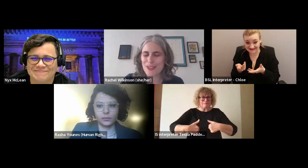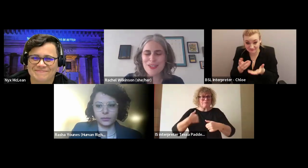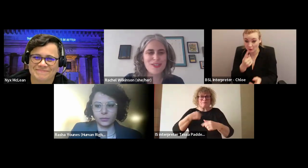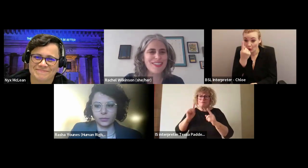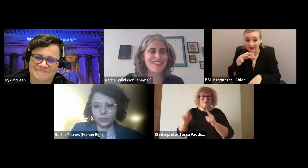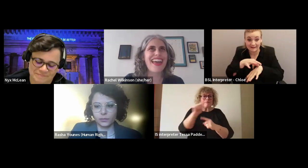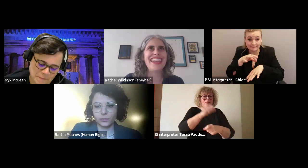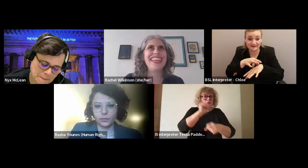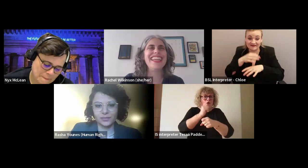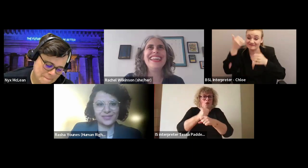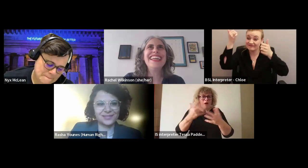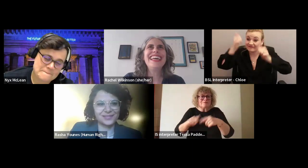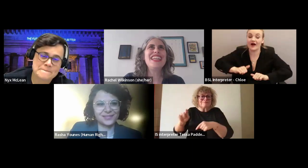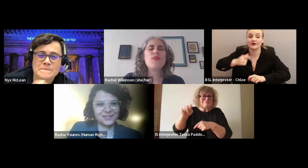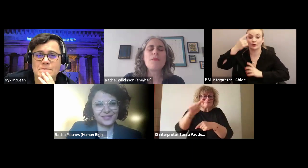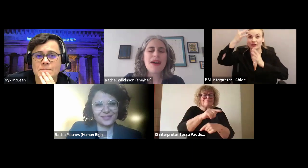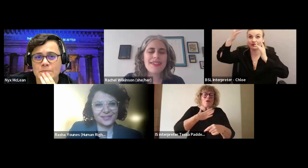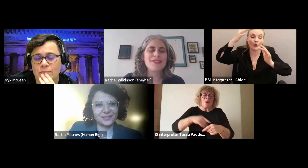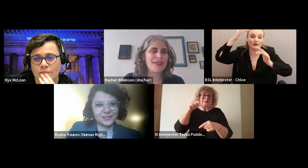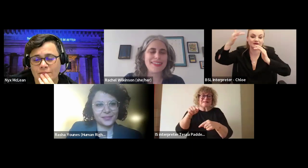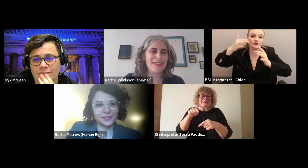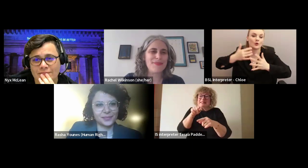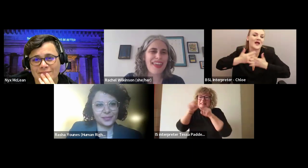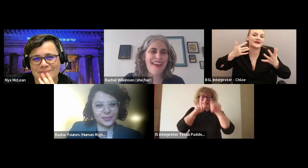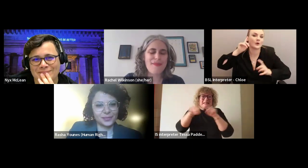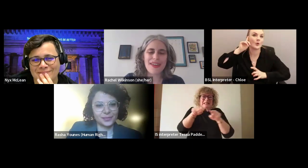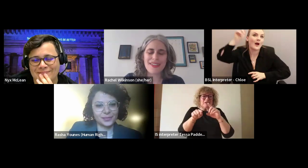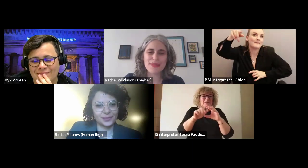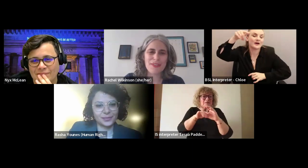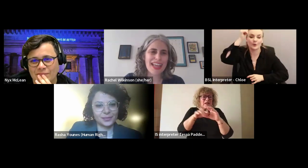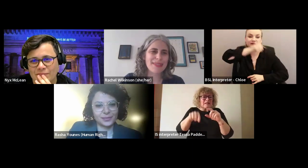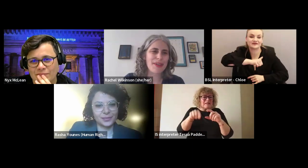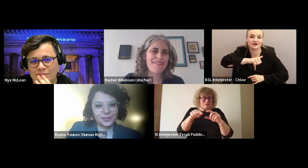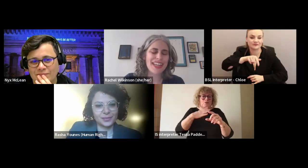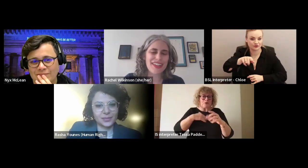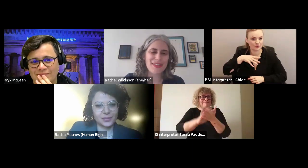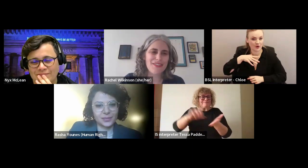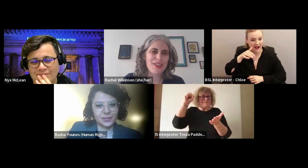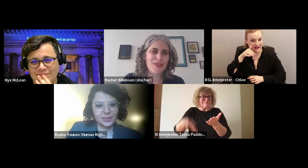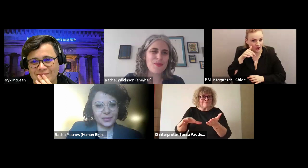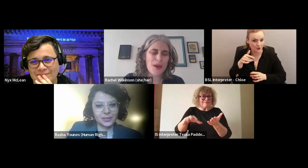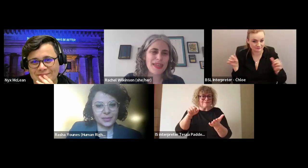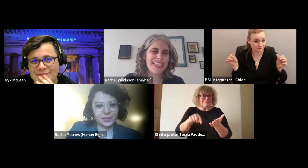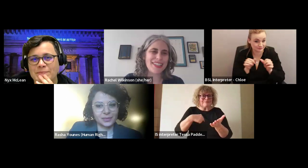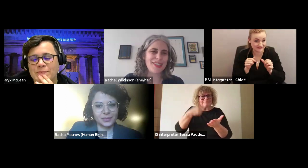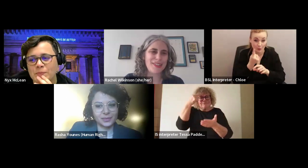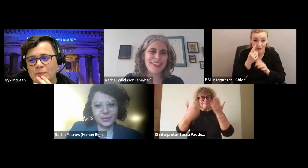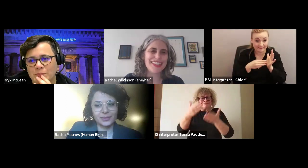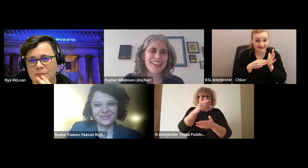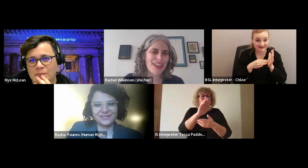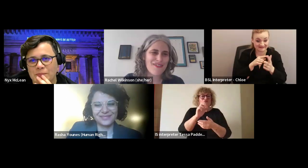any final thoughts or any pearls of wisdom. I know it's a bit of an ask, but Rasha, I'll give you 1